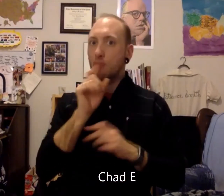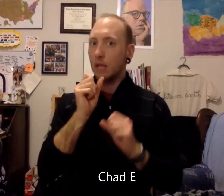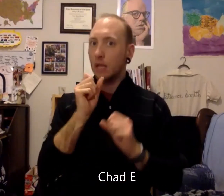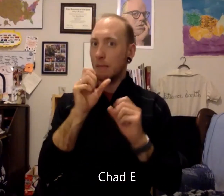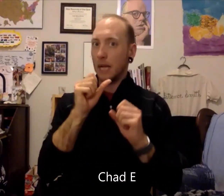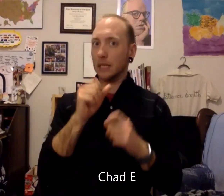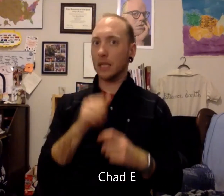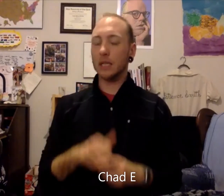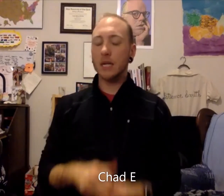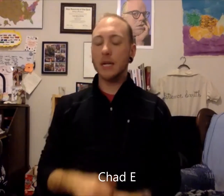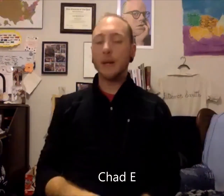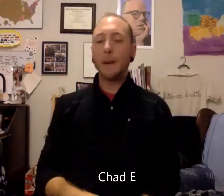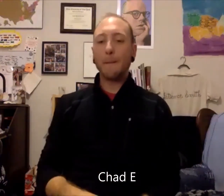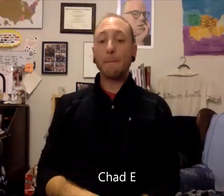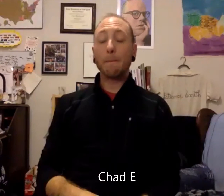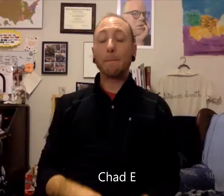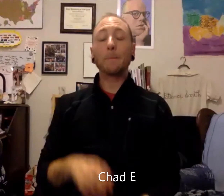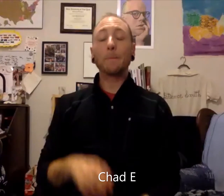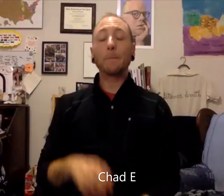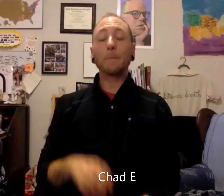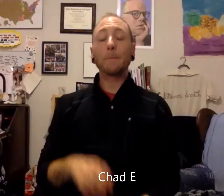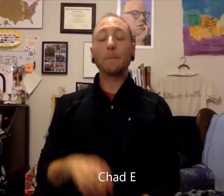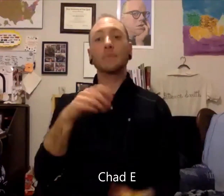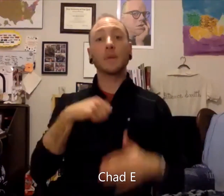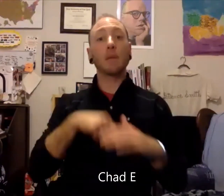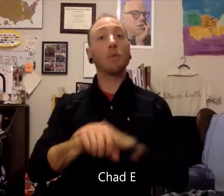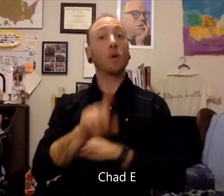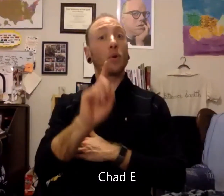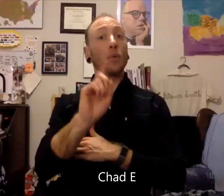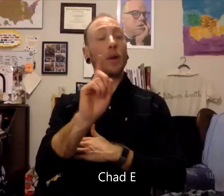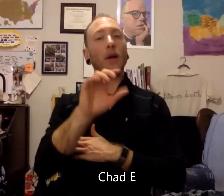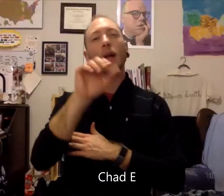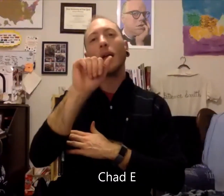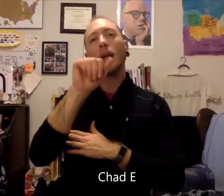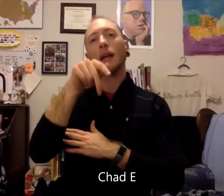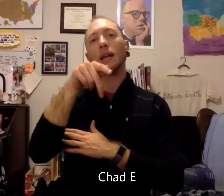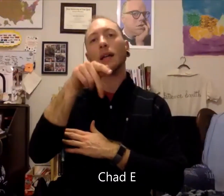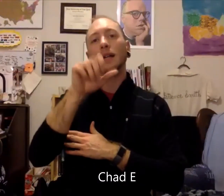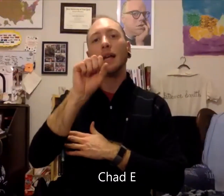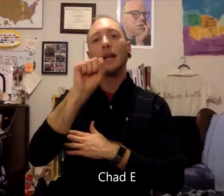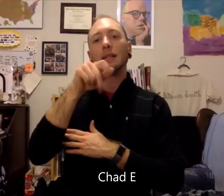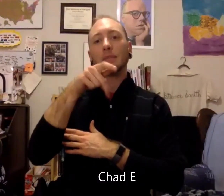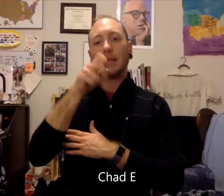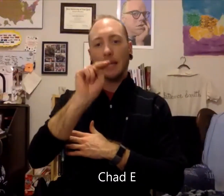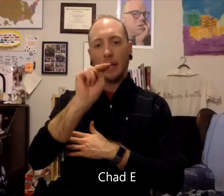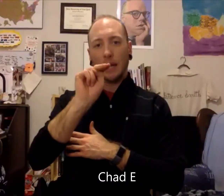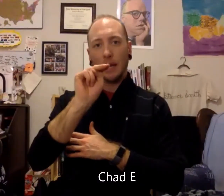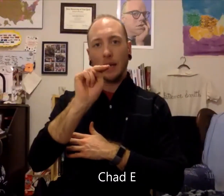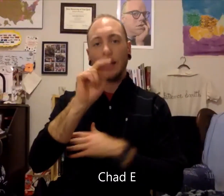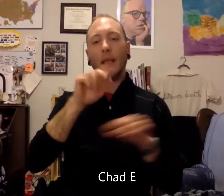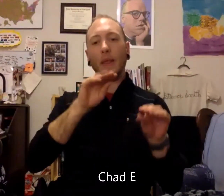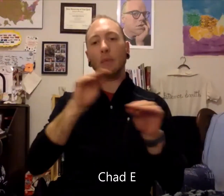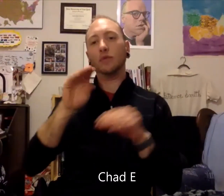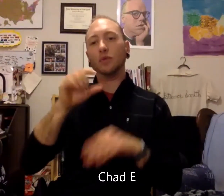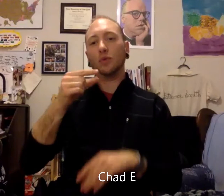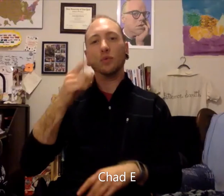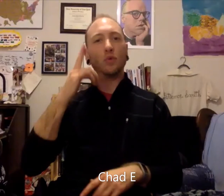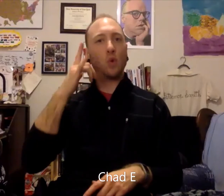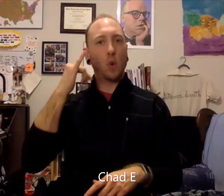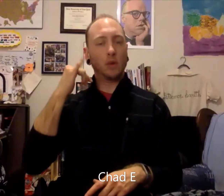was born in Aspen, and my family moved back to Golden when I was a couple of years old, and so I've lived in